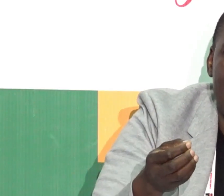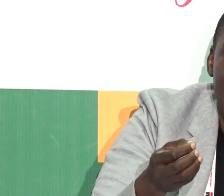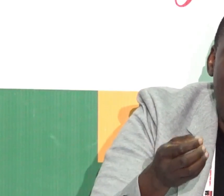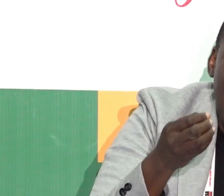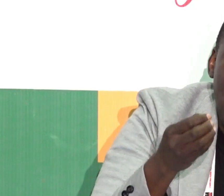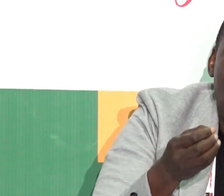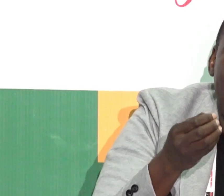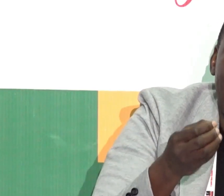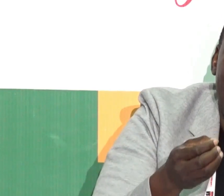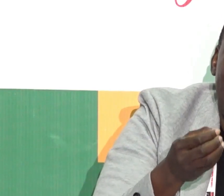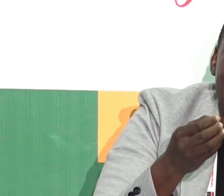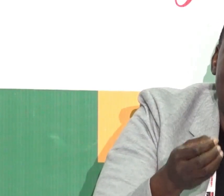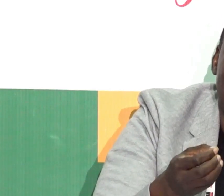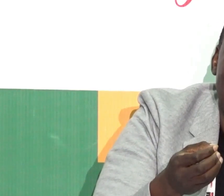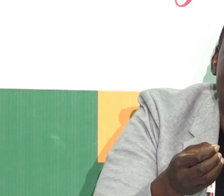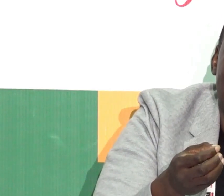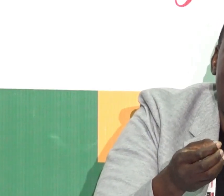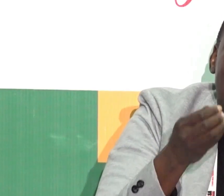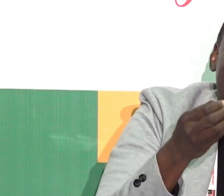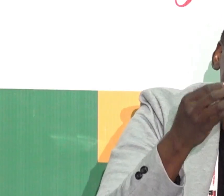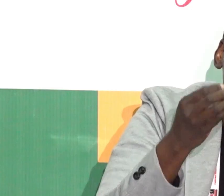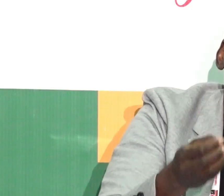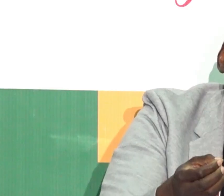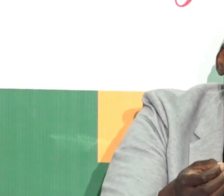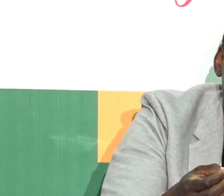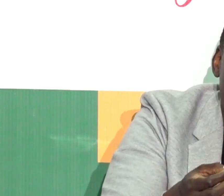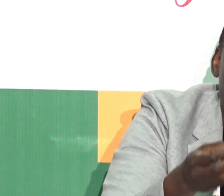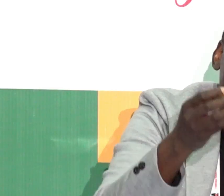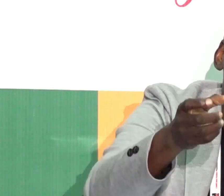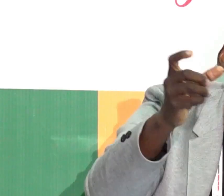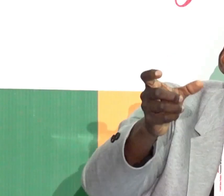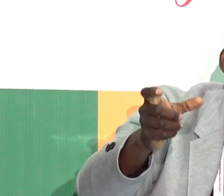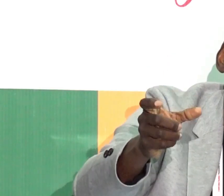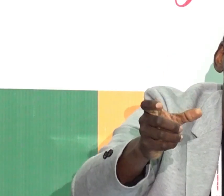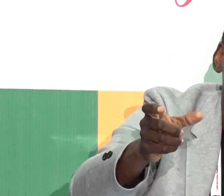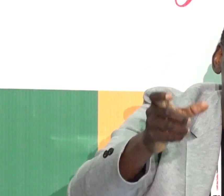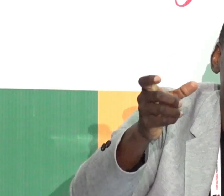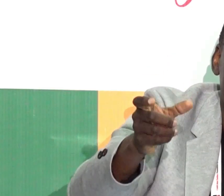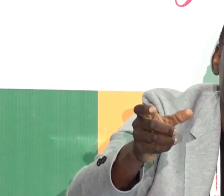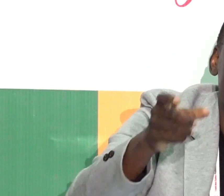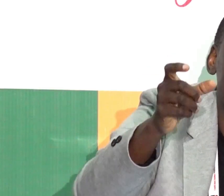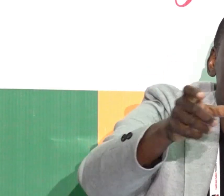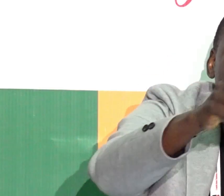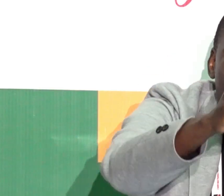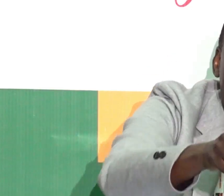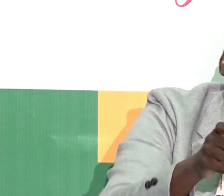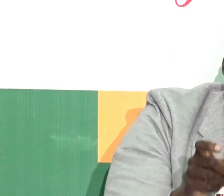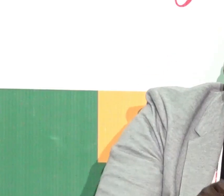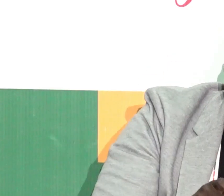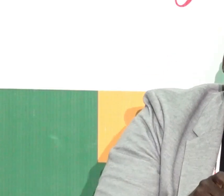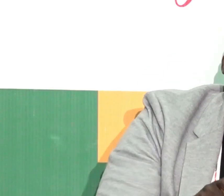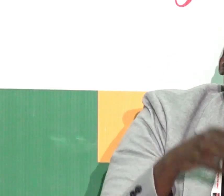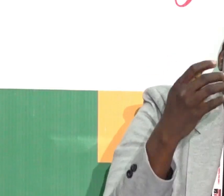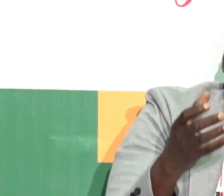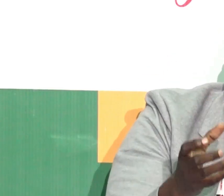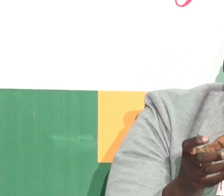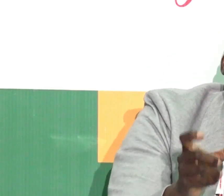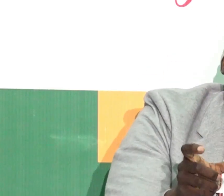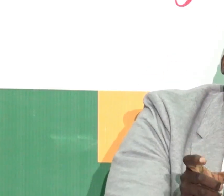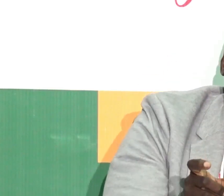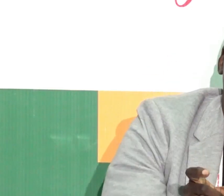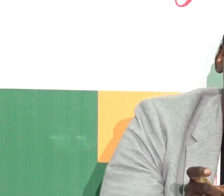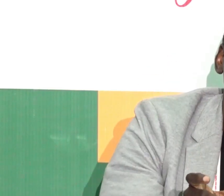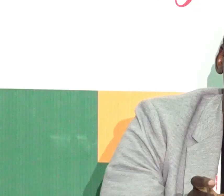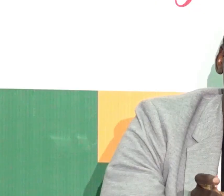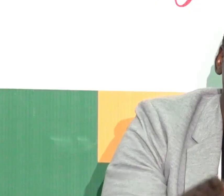looking at how can they understand that they're at risk of any of these diseases, and what happens when they